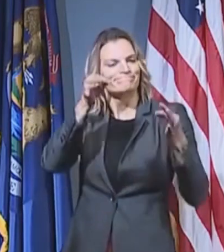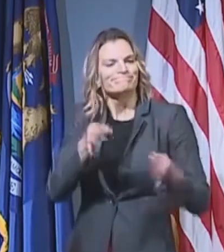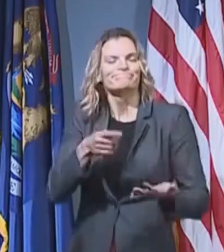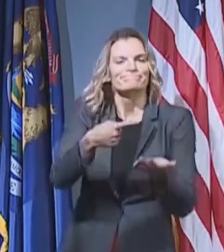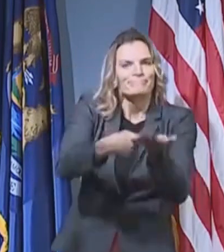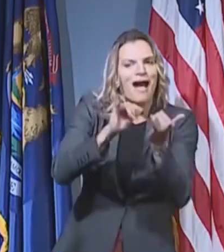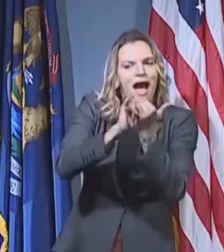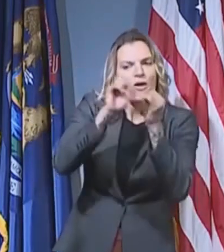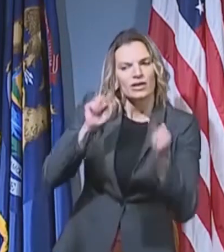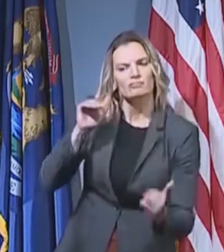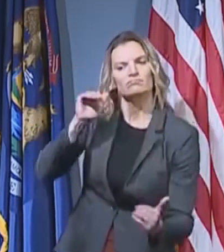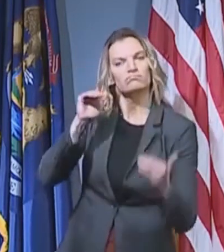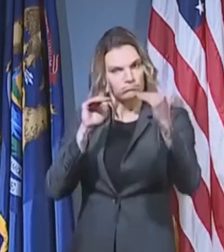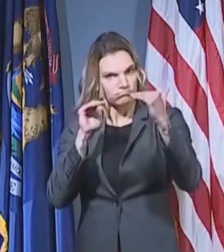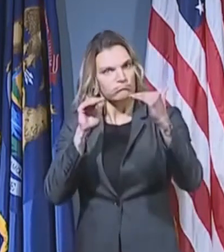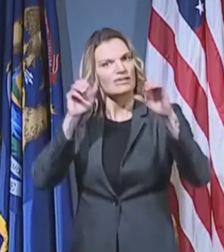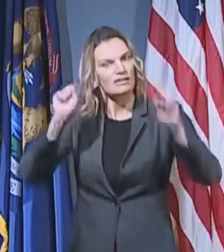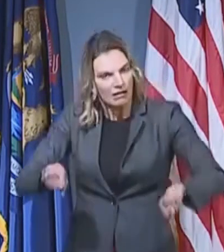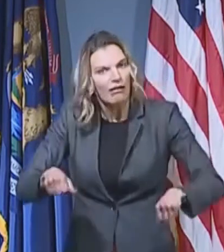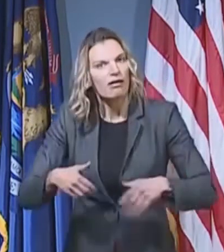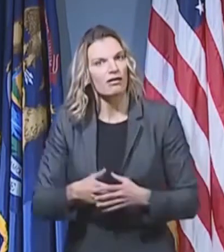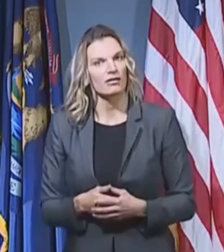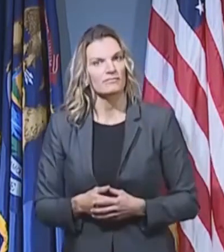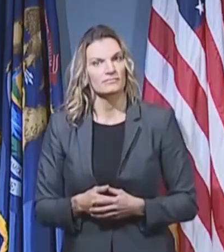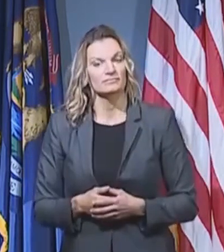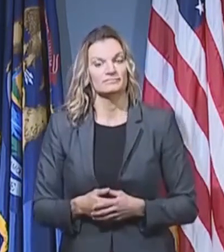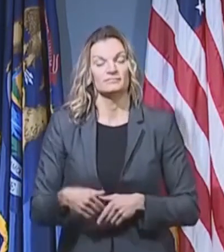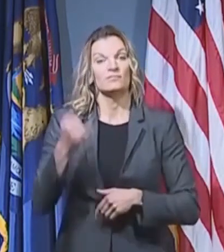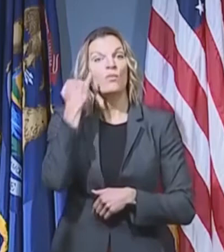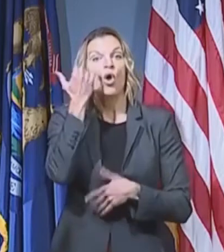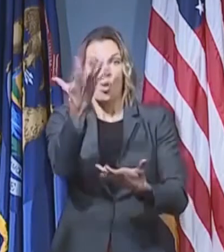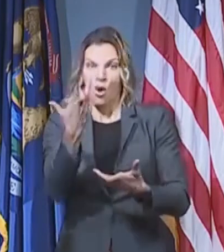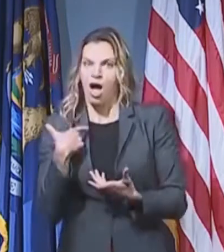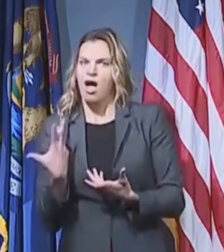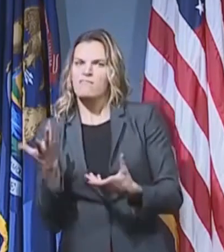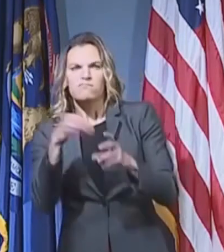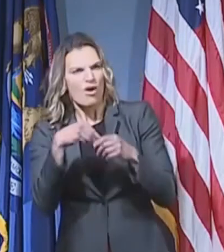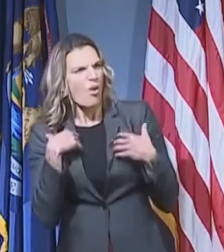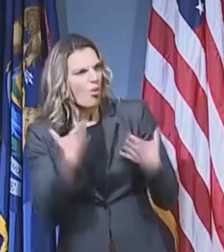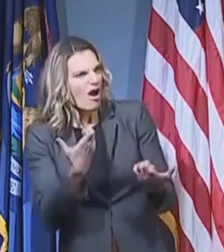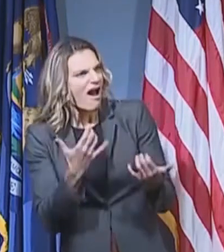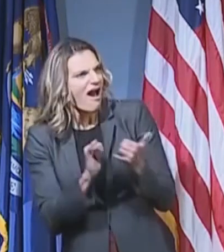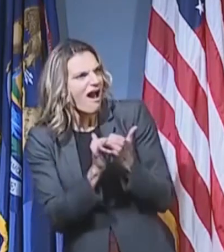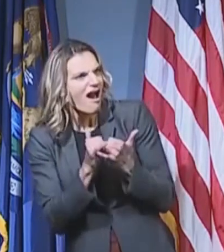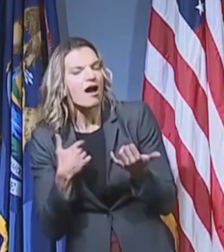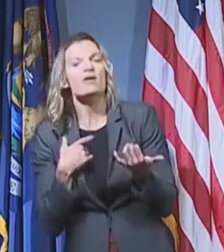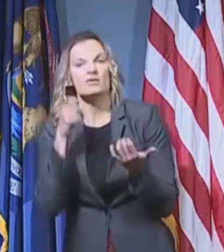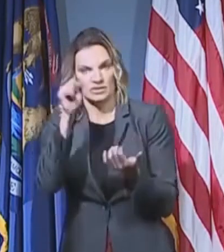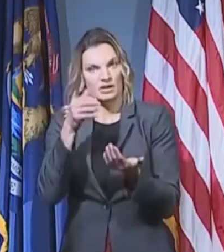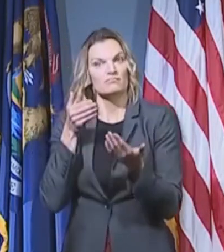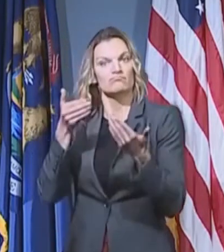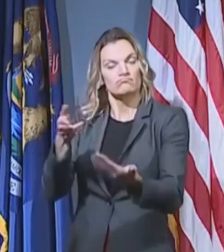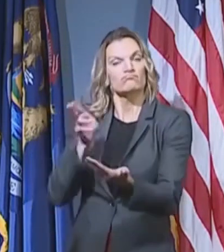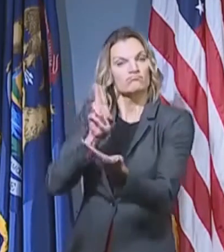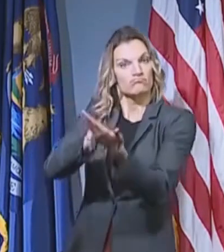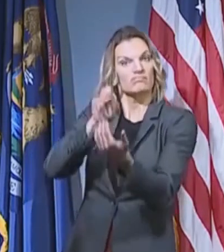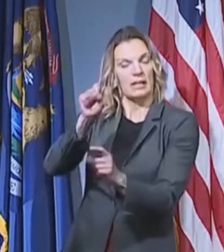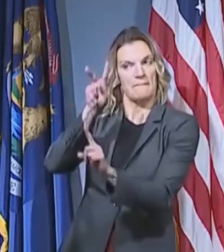state. The deadline to apply for the council is 5 p.m. Wednesday, August 19th. And the link to apply